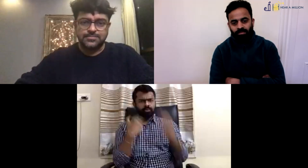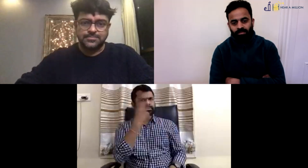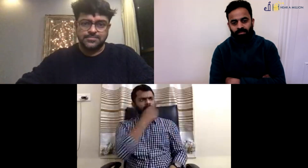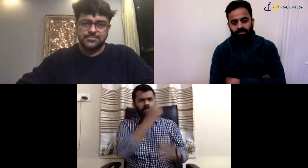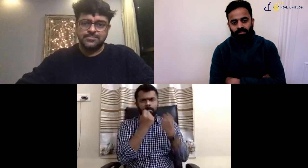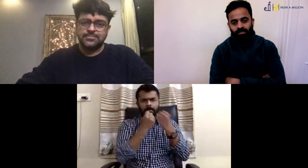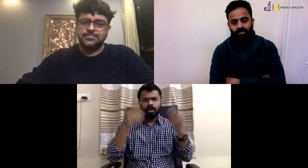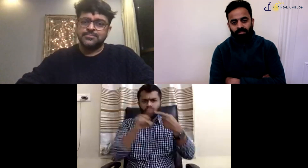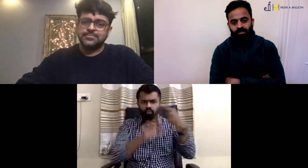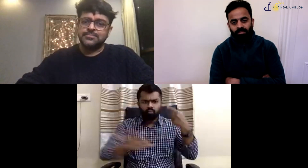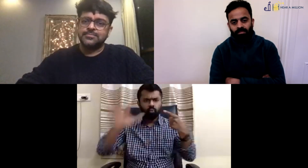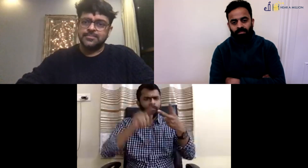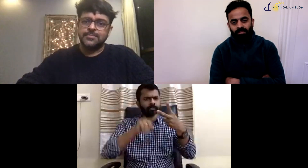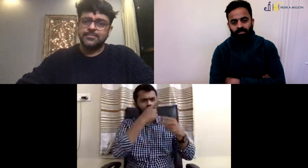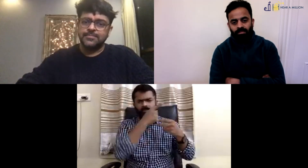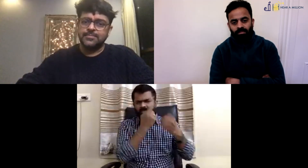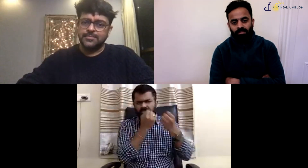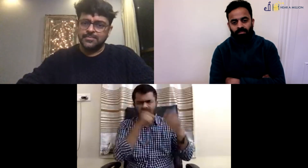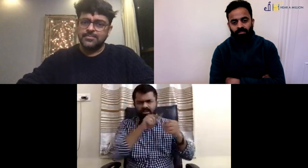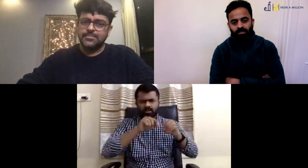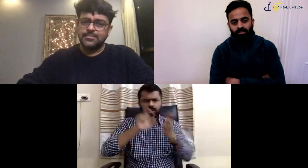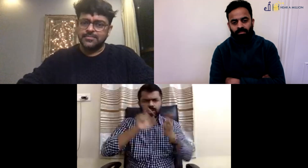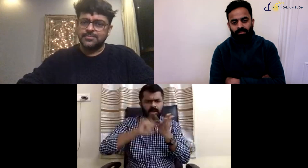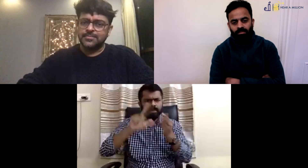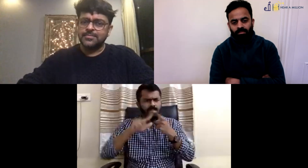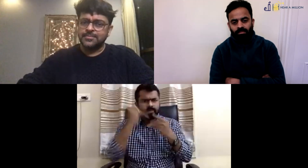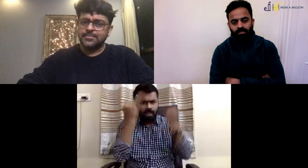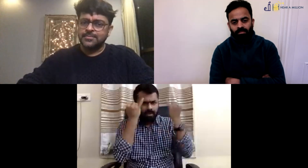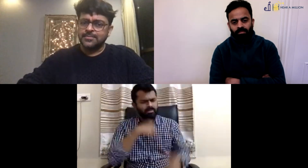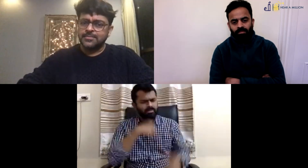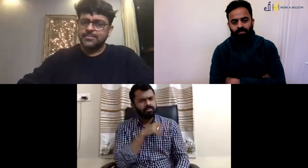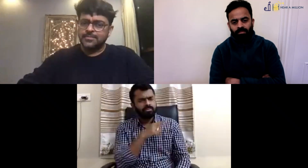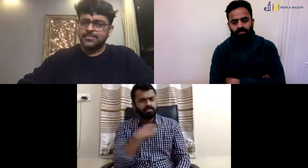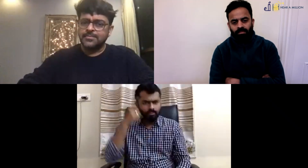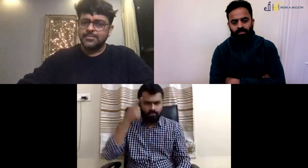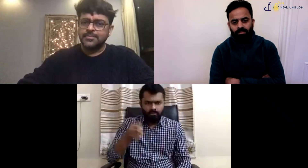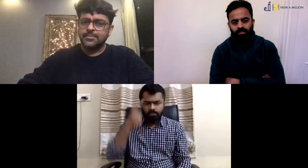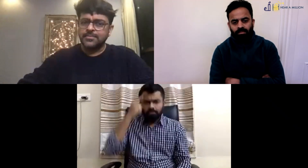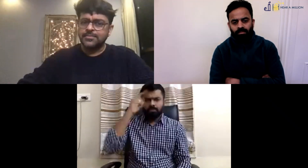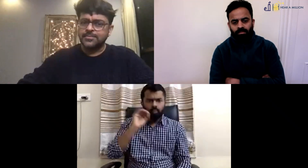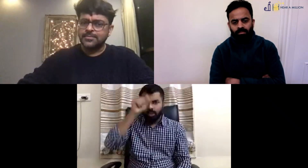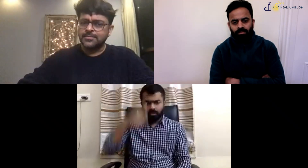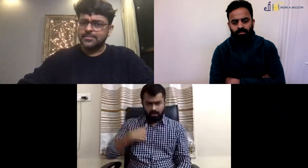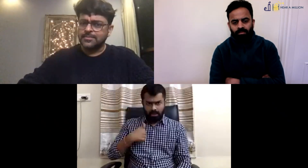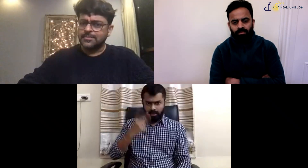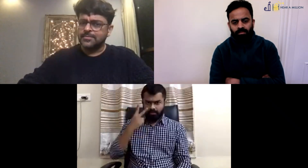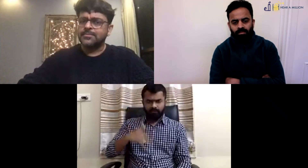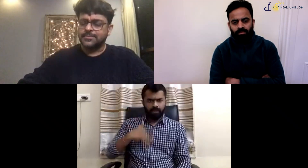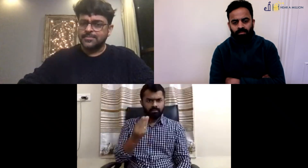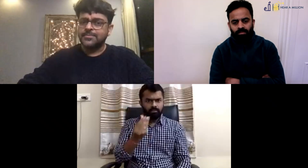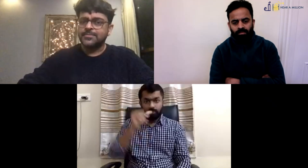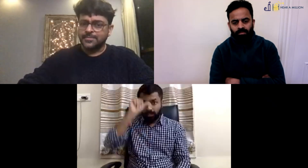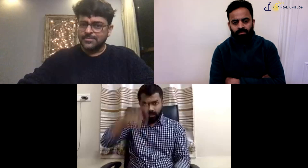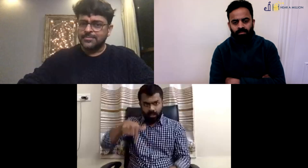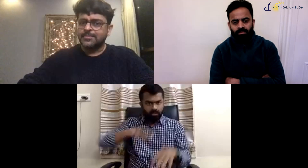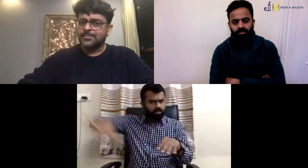really helped? So, I could see from worldwide zero, people are doing the Instagram live thing. So I thought